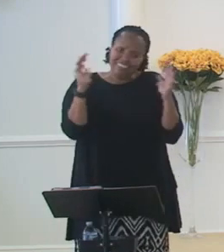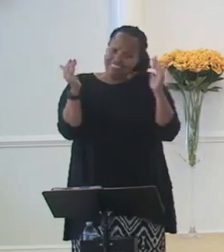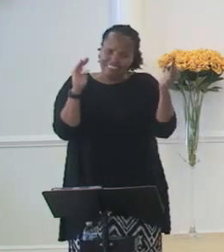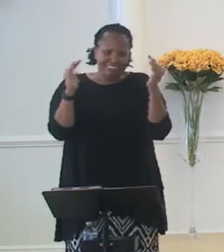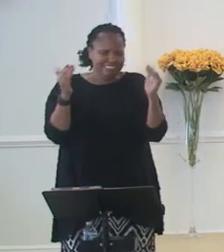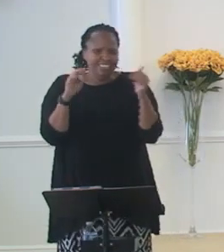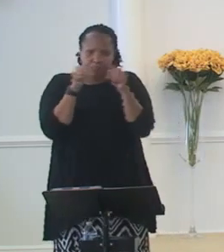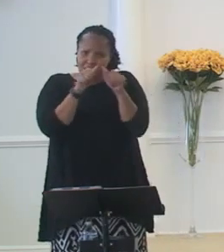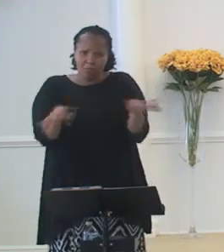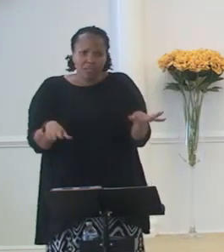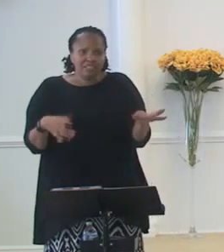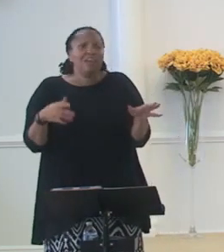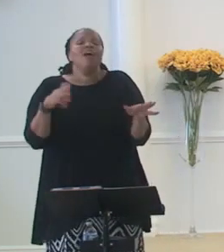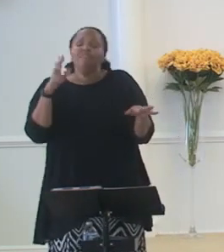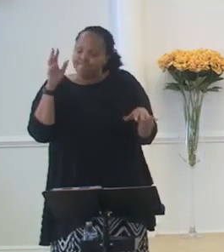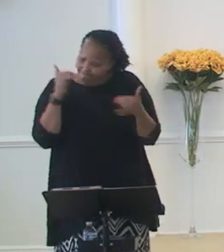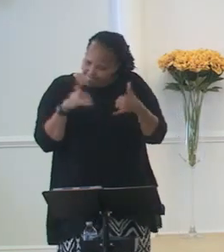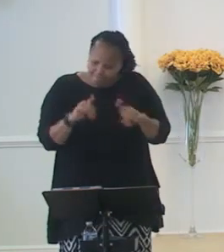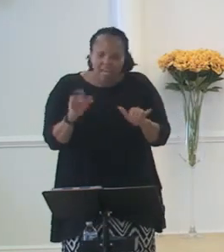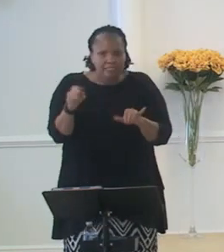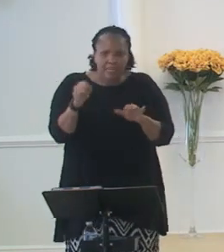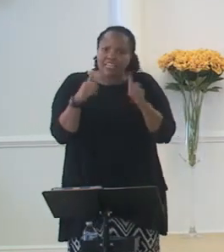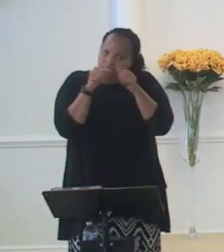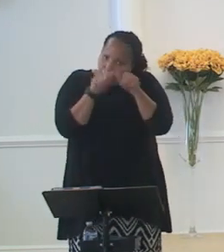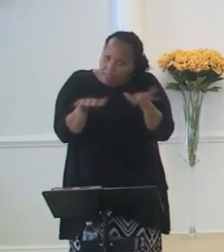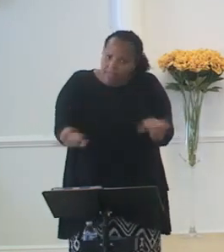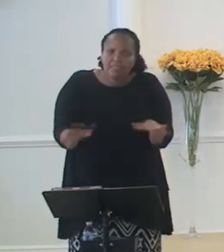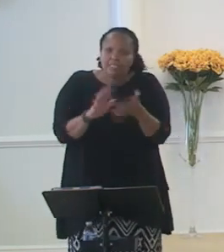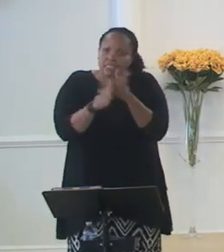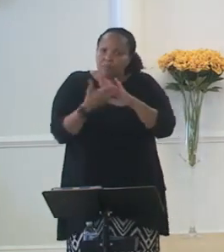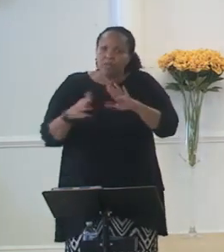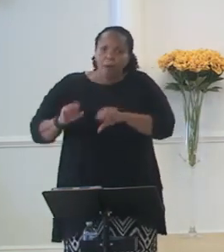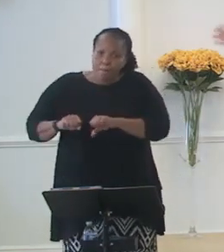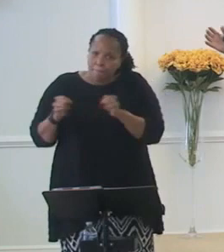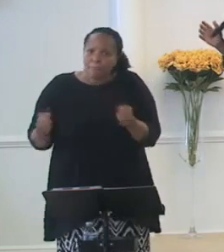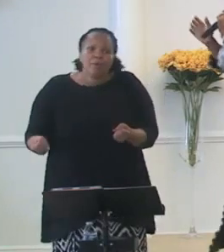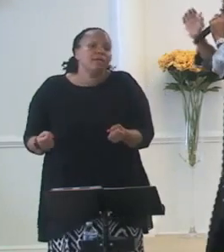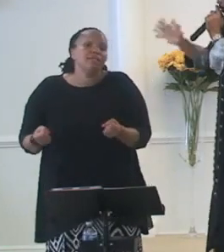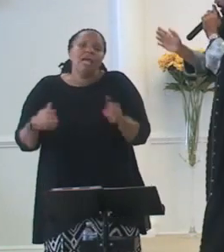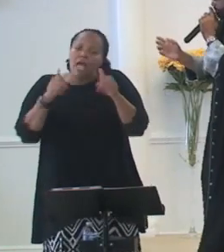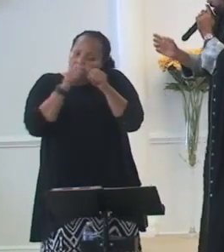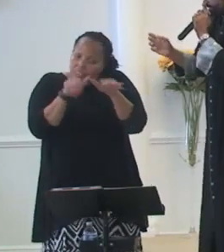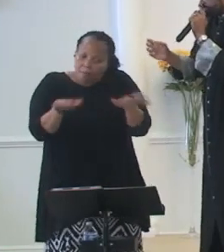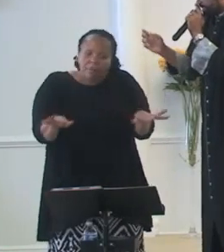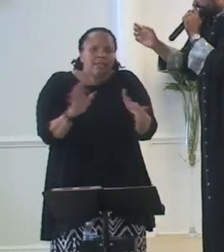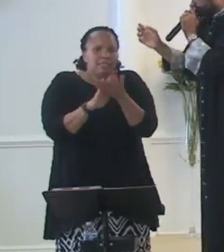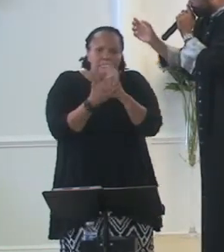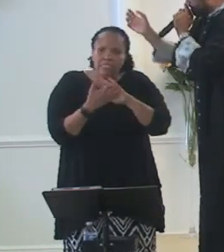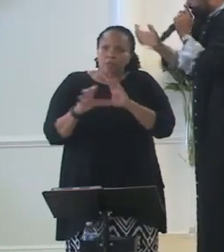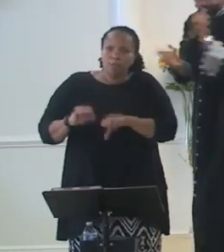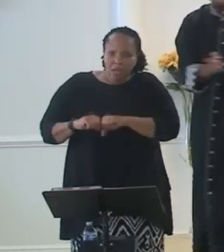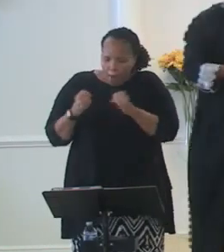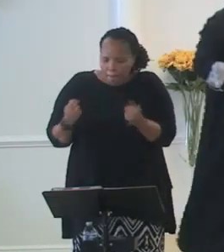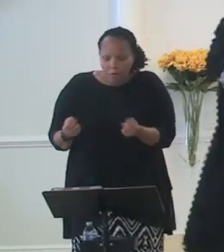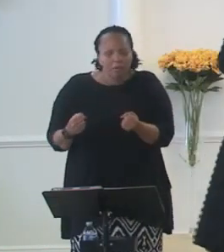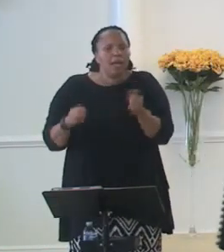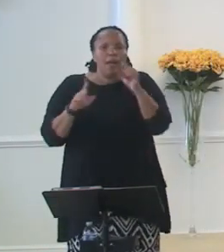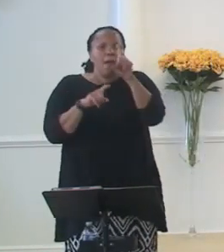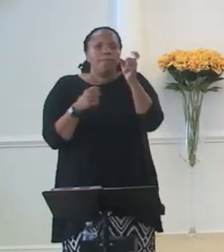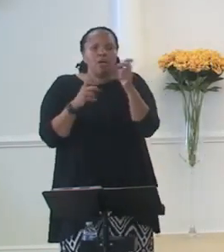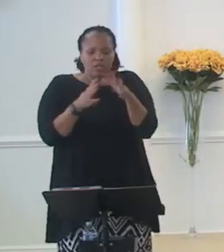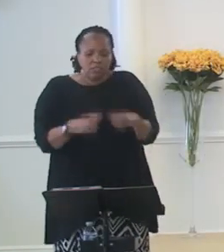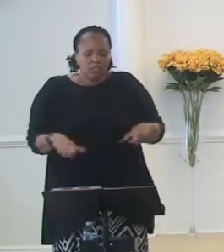it's blessed to be broken. Okay, stay with me now. It's a blessing to be broken because it's the virtue of